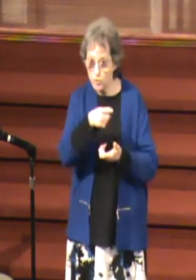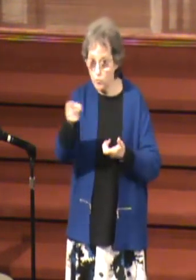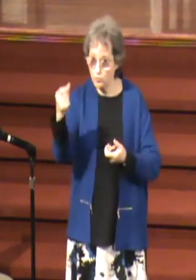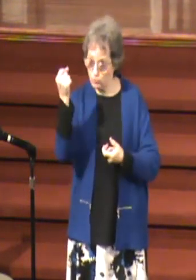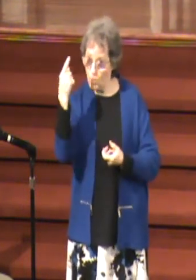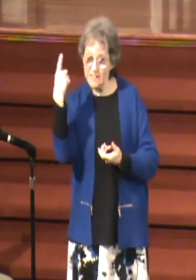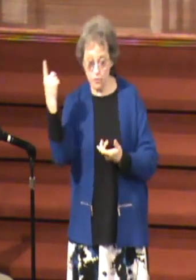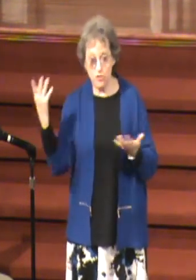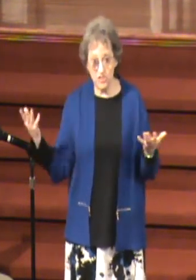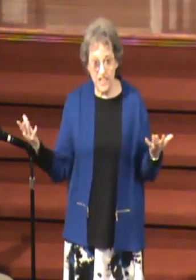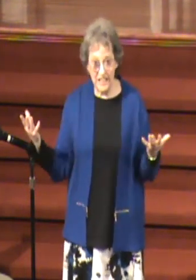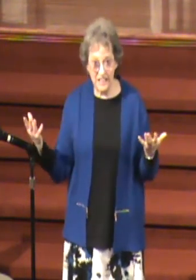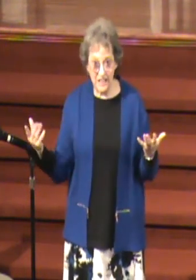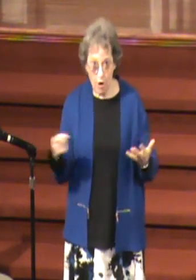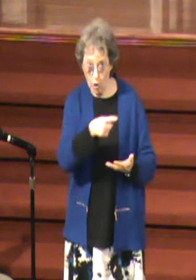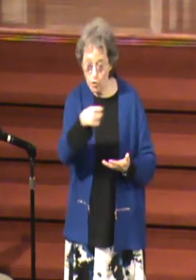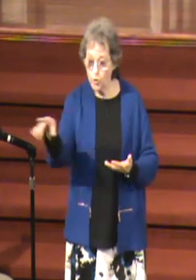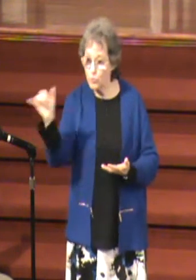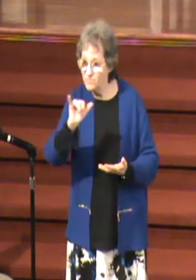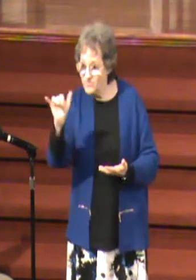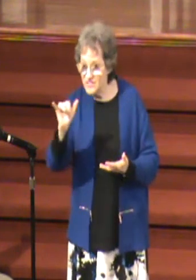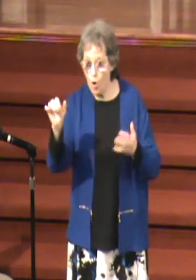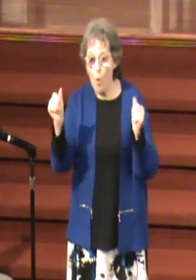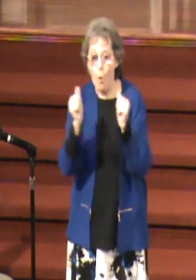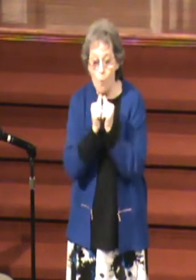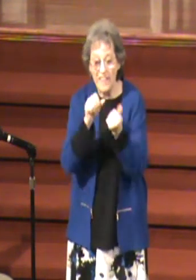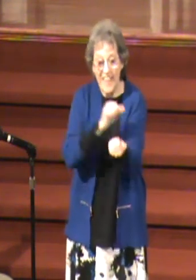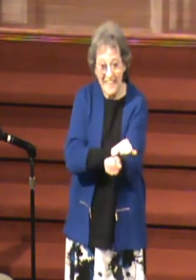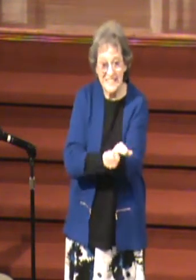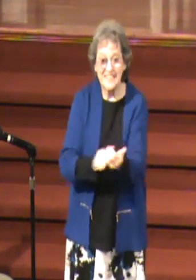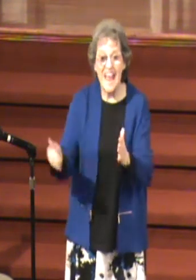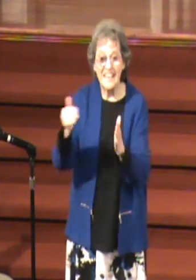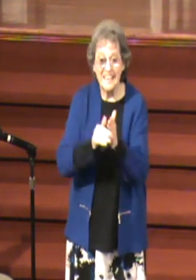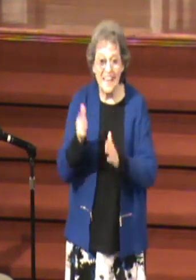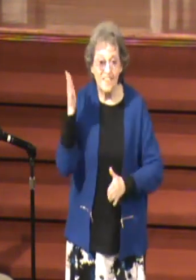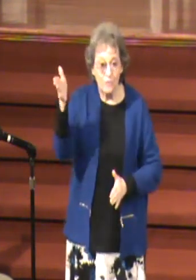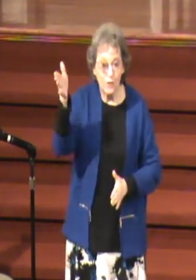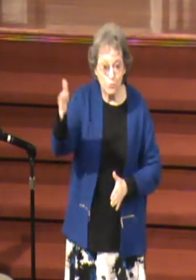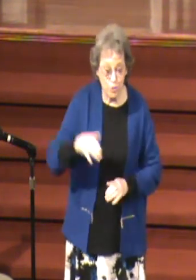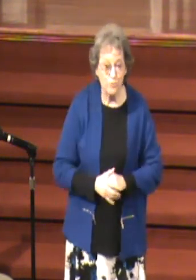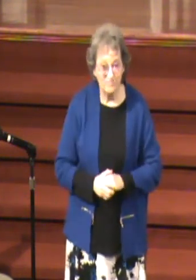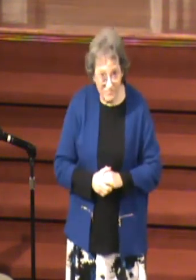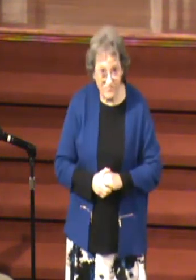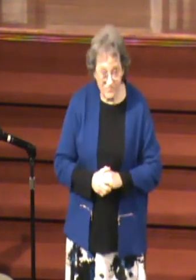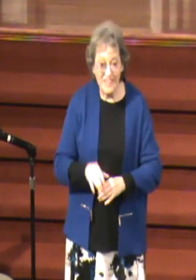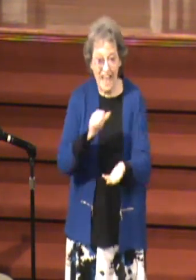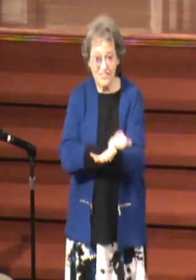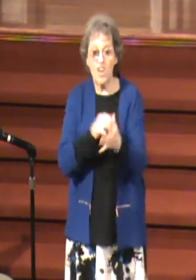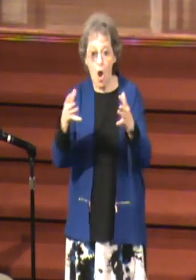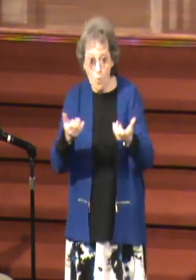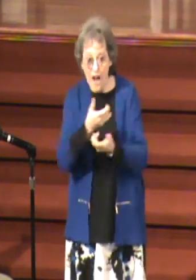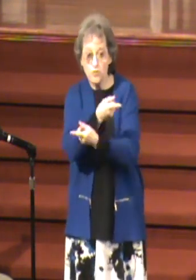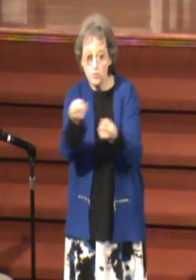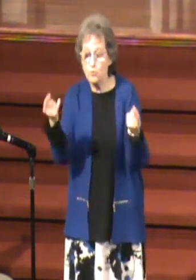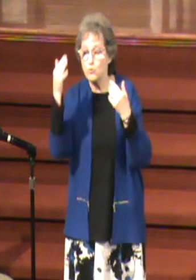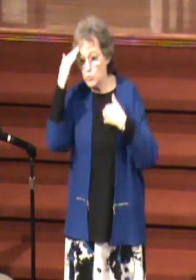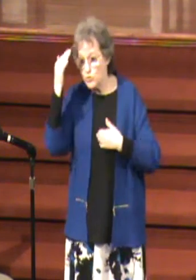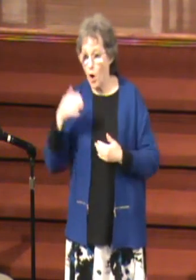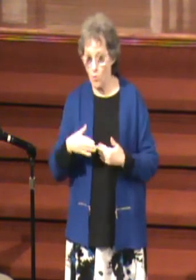understand that you too can be with her again. I think she would want you to know that if you're here today